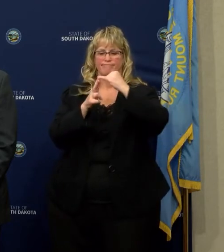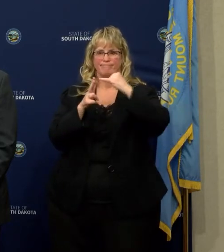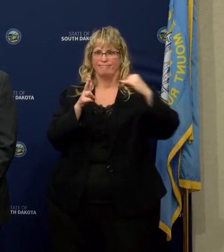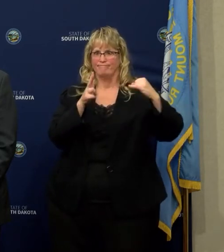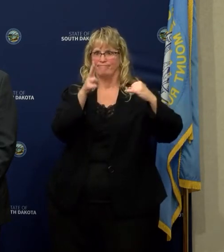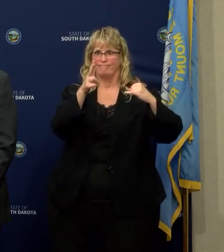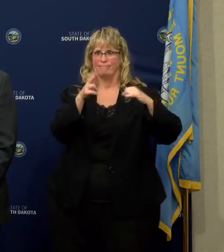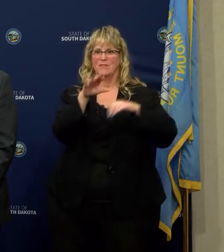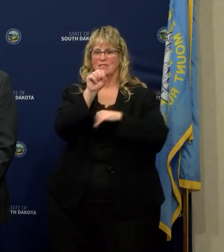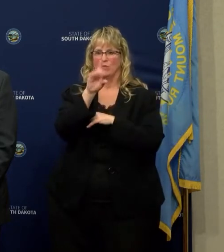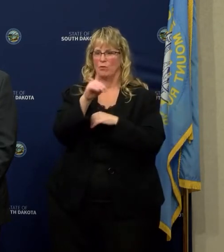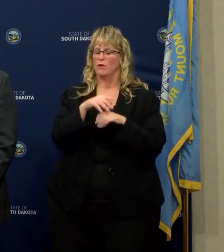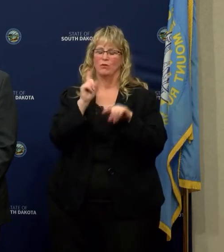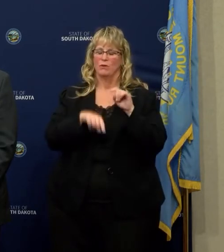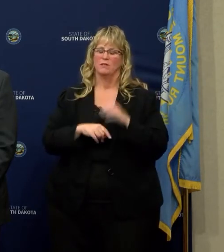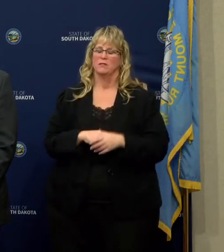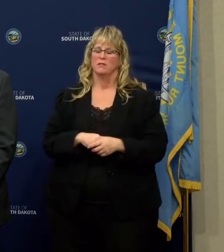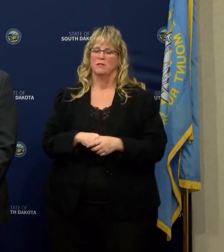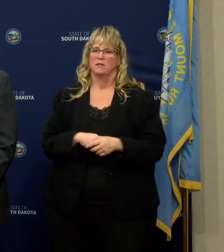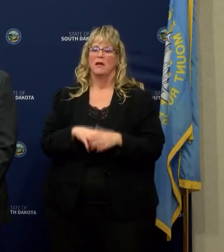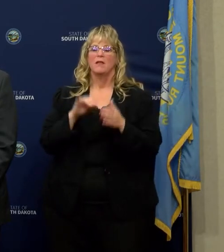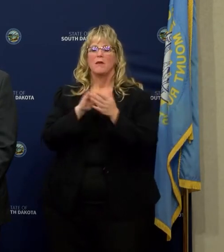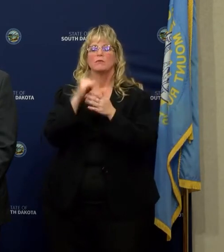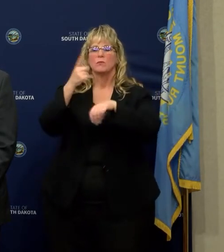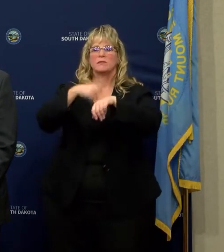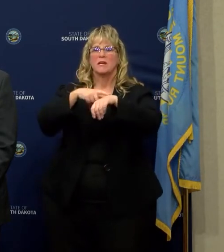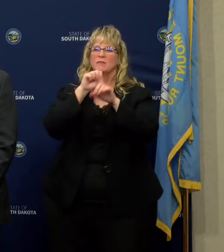instance whereupon we had a